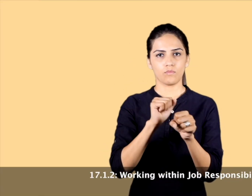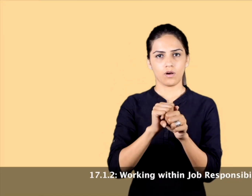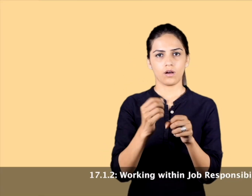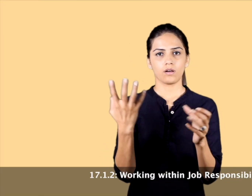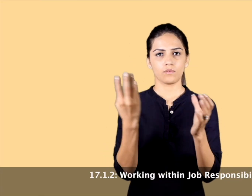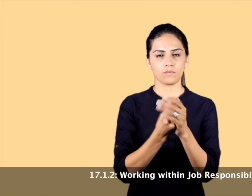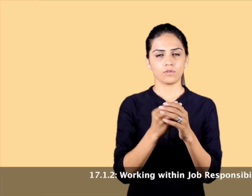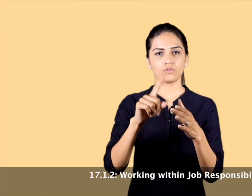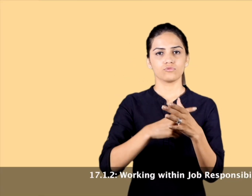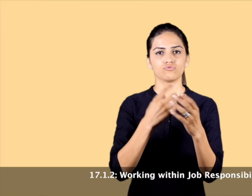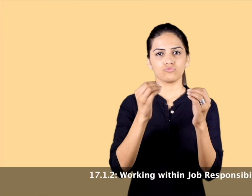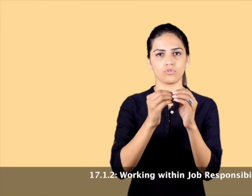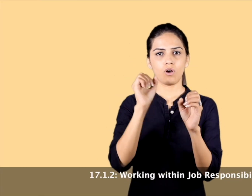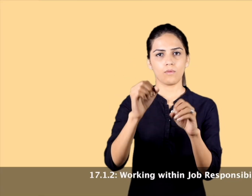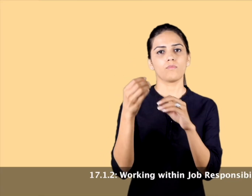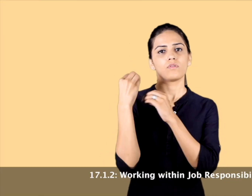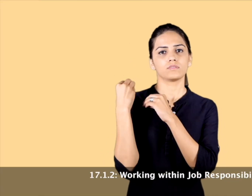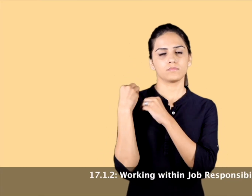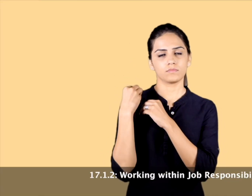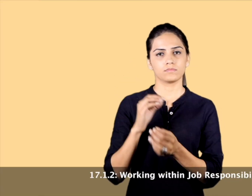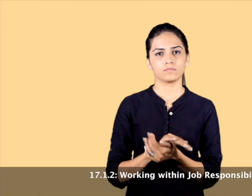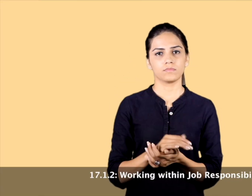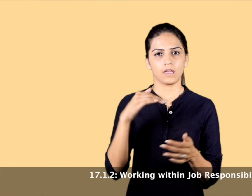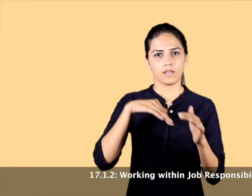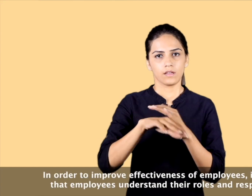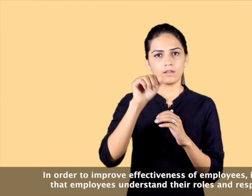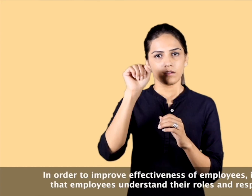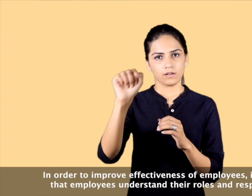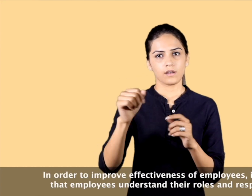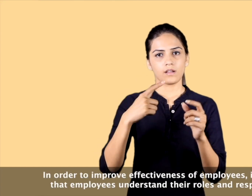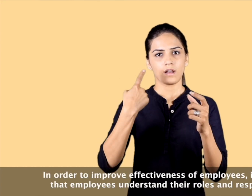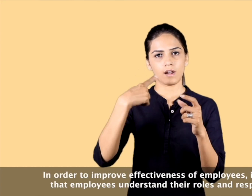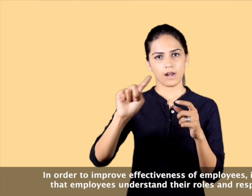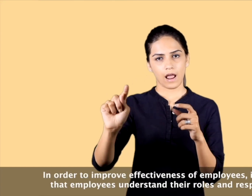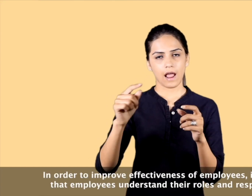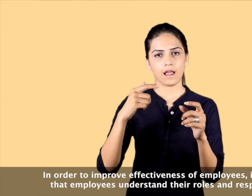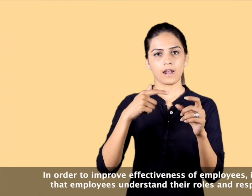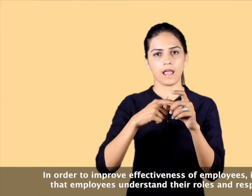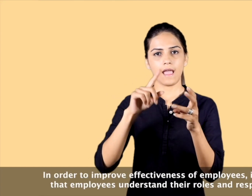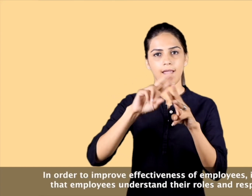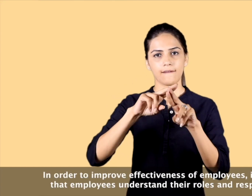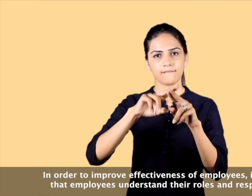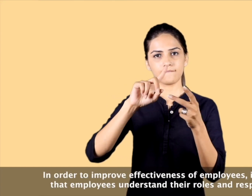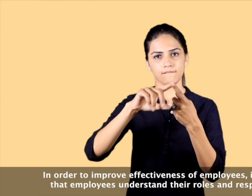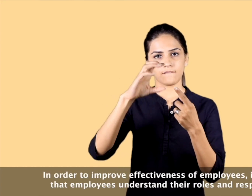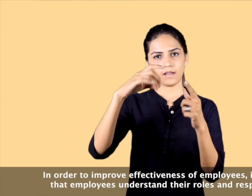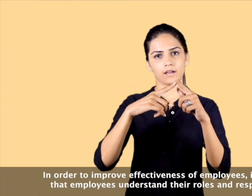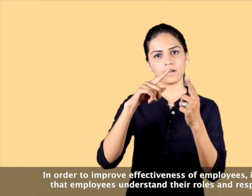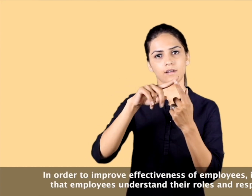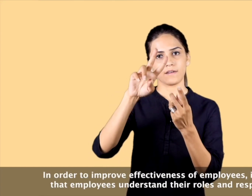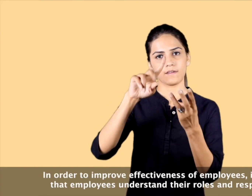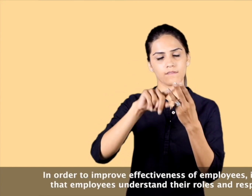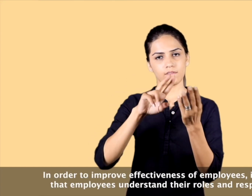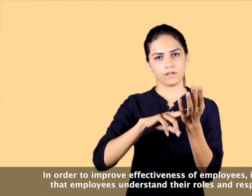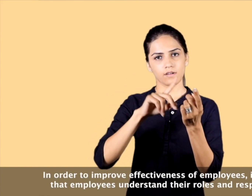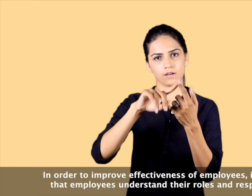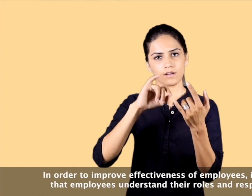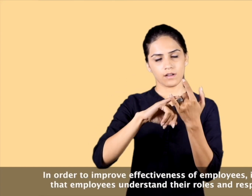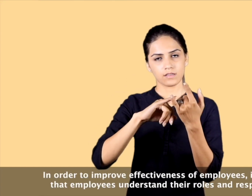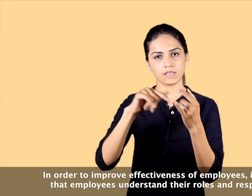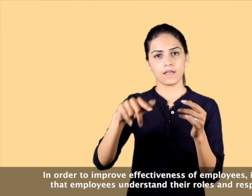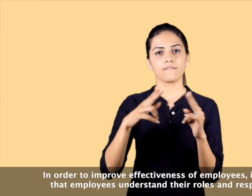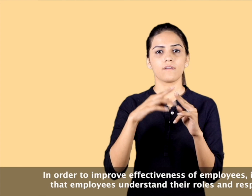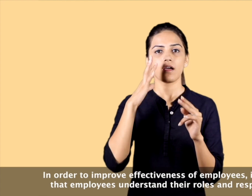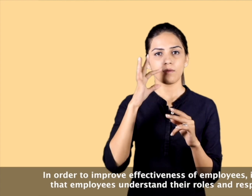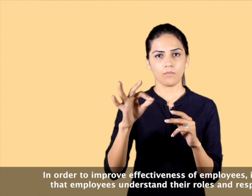17.1.2. Working within job responsibility. In order to improve effectiveness of employees, it is important